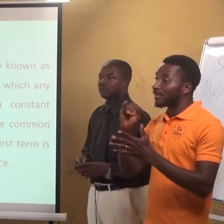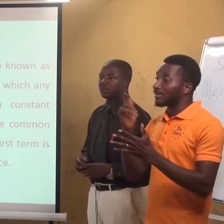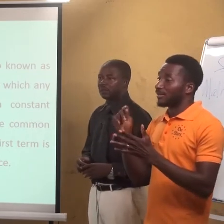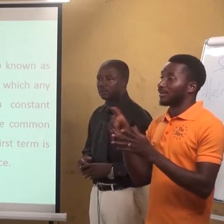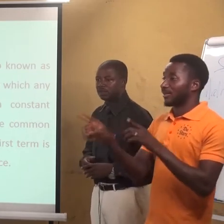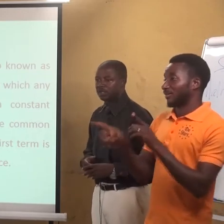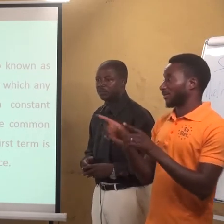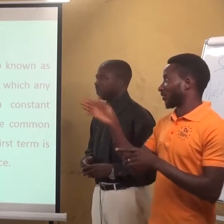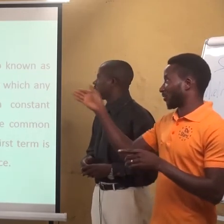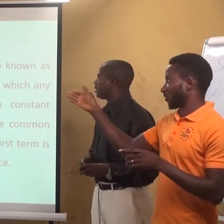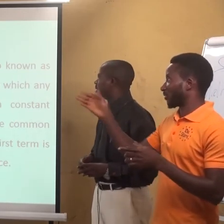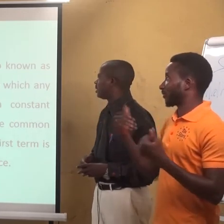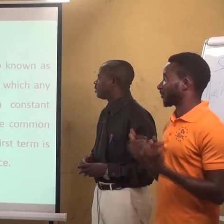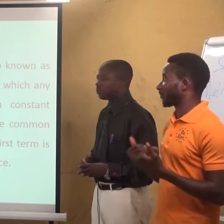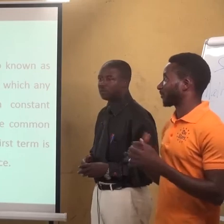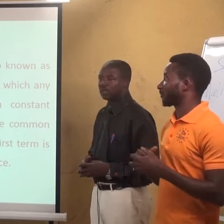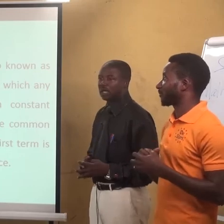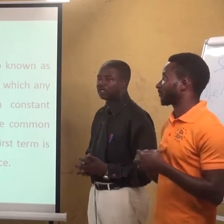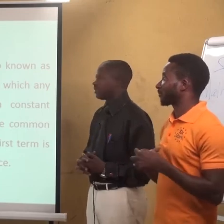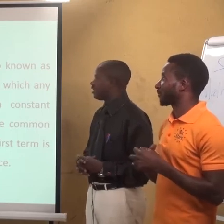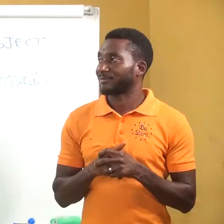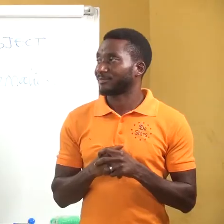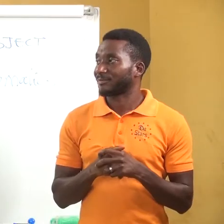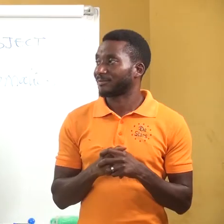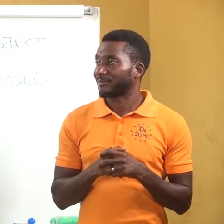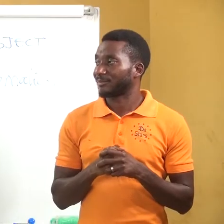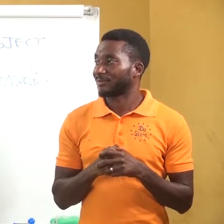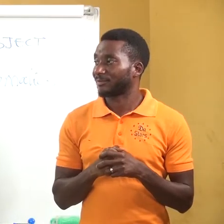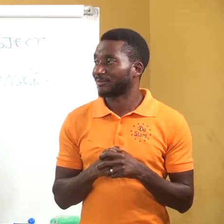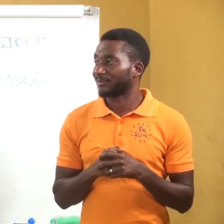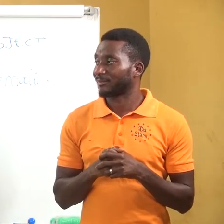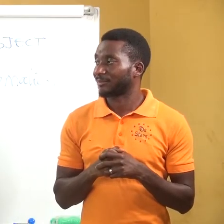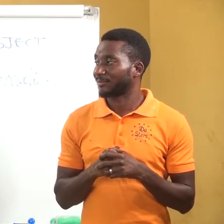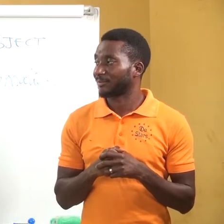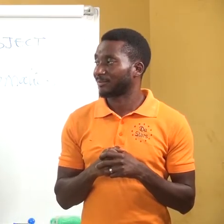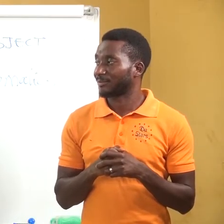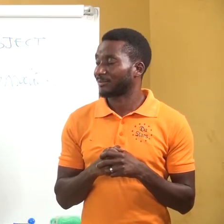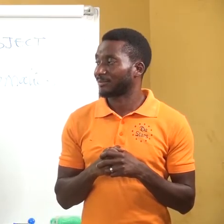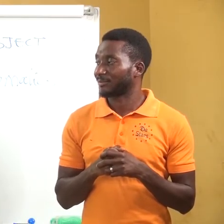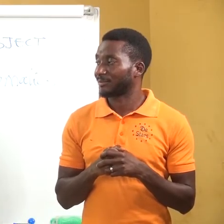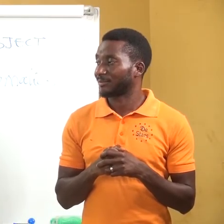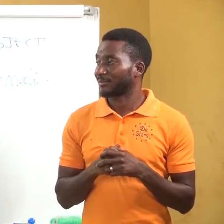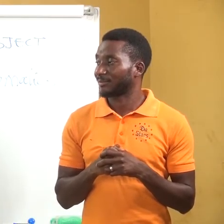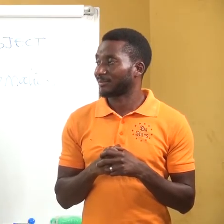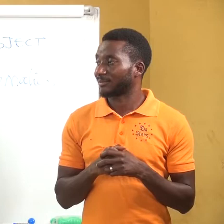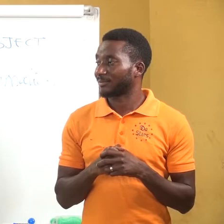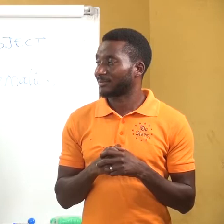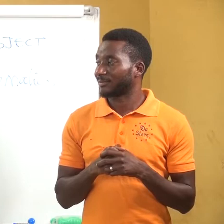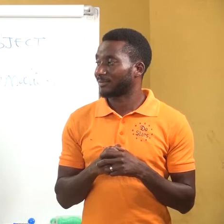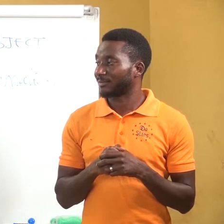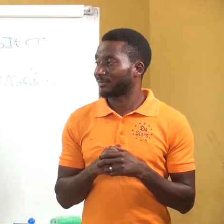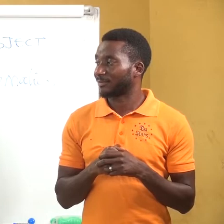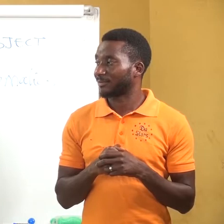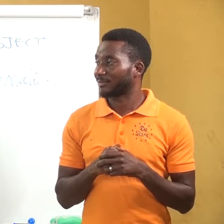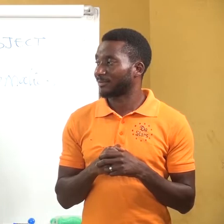progression, GP, also known as exponential sequence, is a sequence in which any